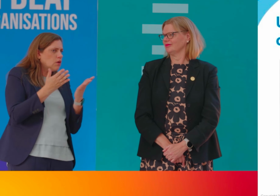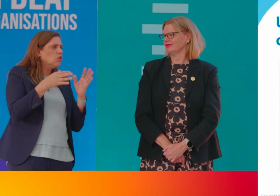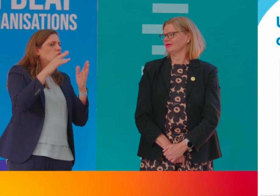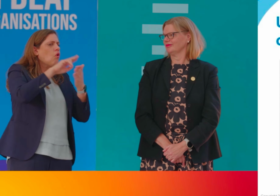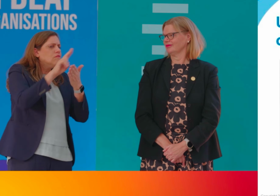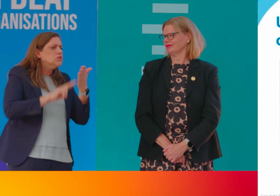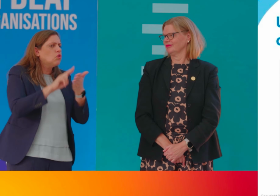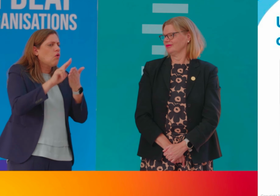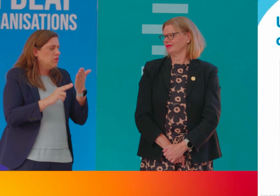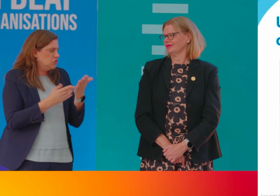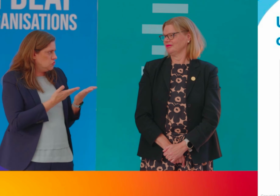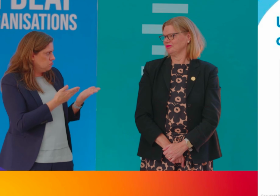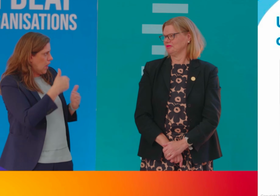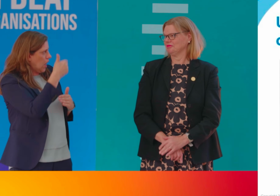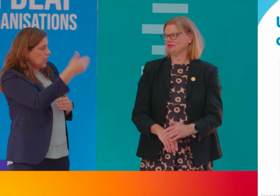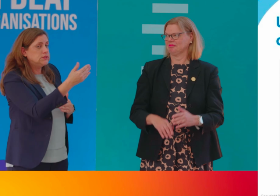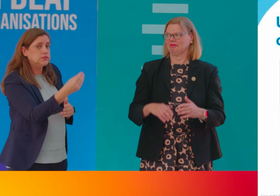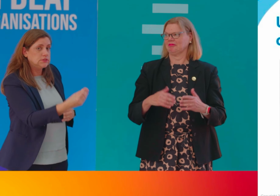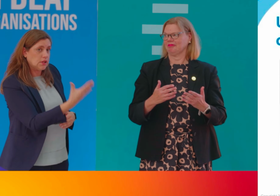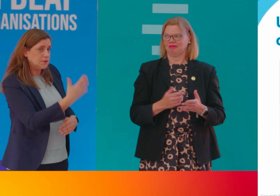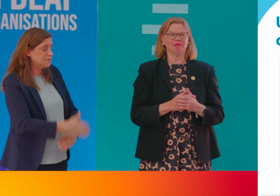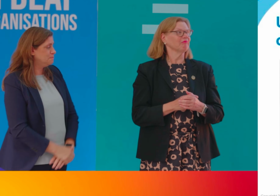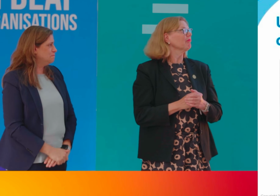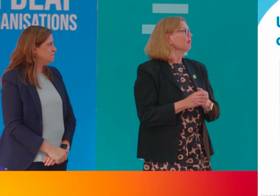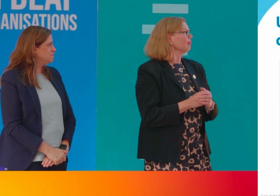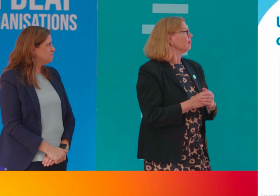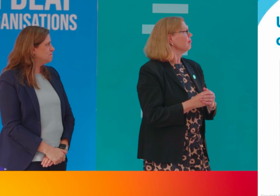And we had women involved.